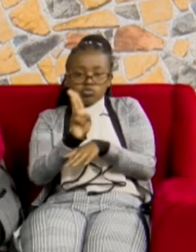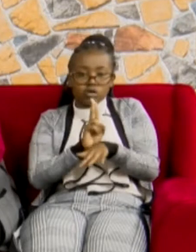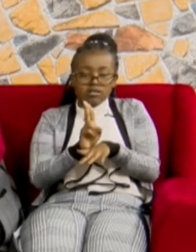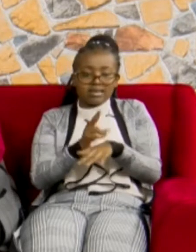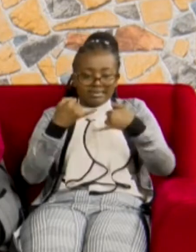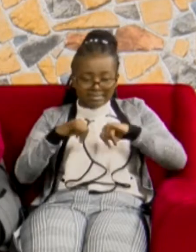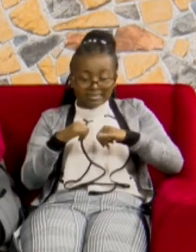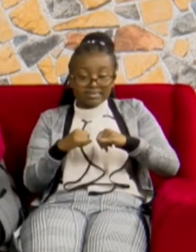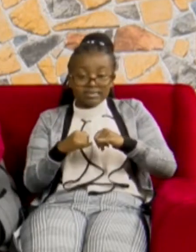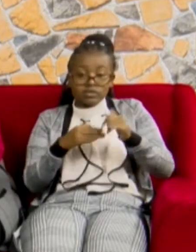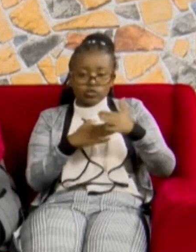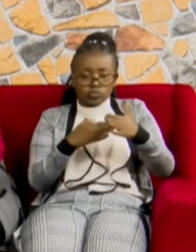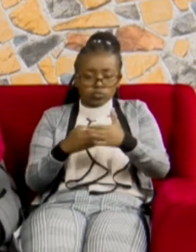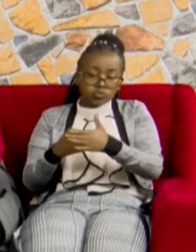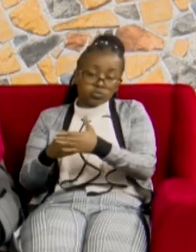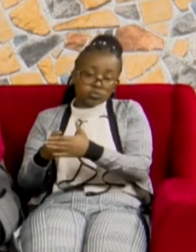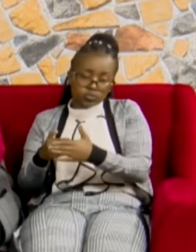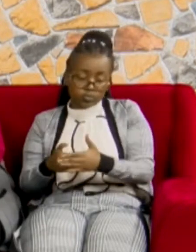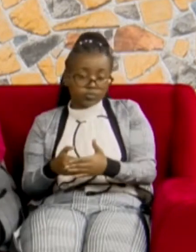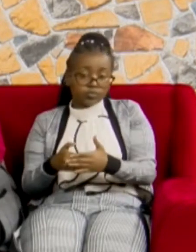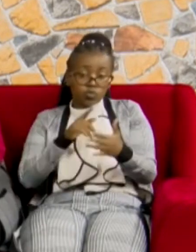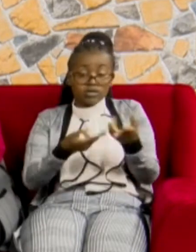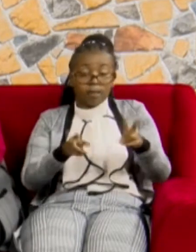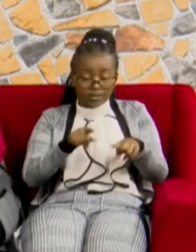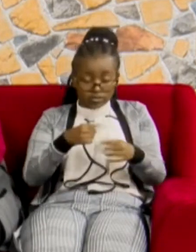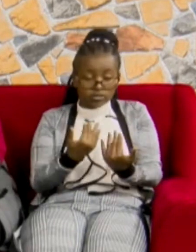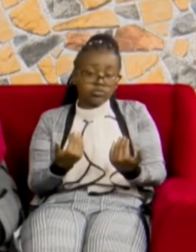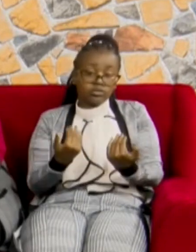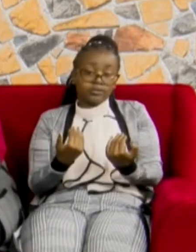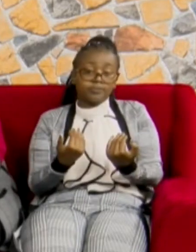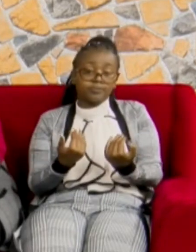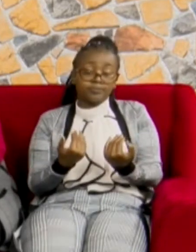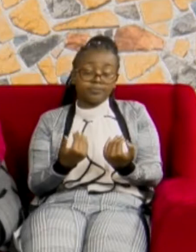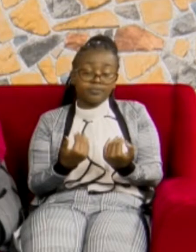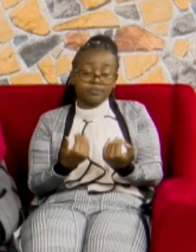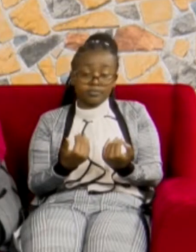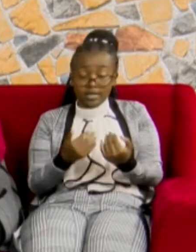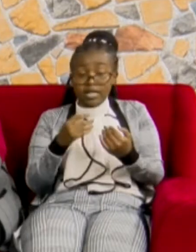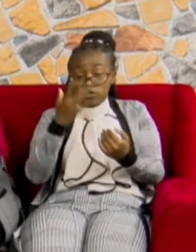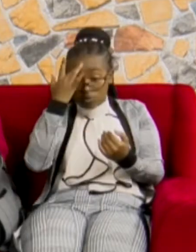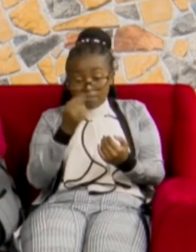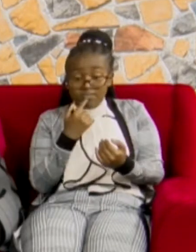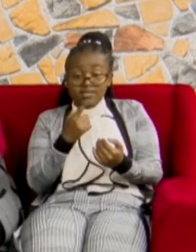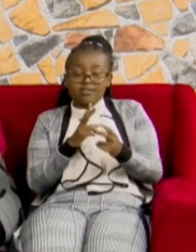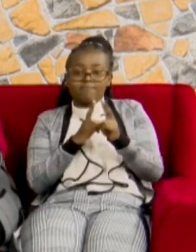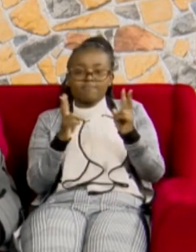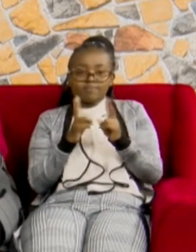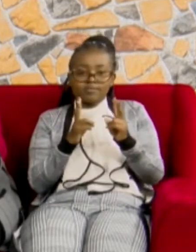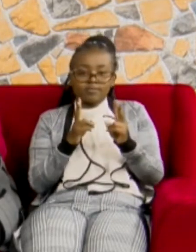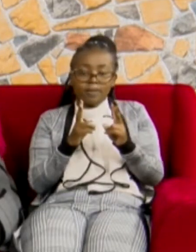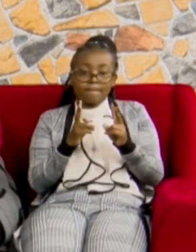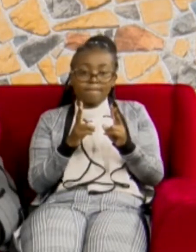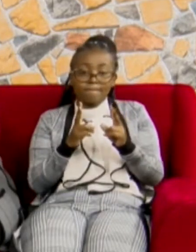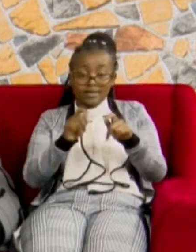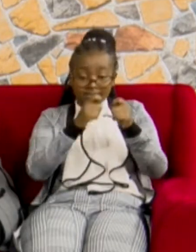and narrow down what else can be going on with the child. So and that's why I said it's the